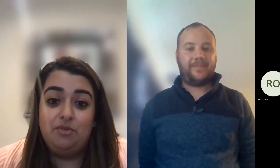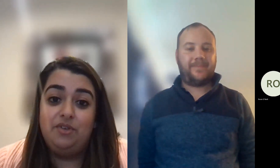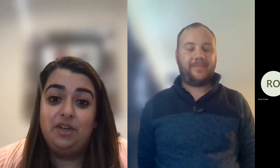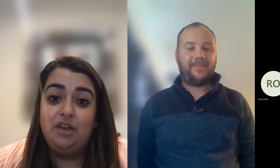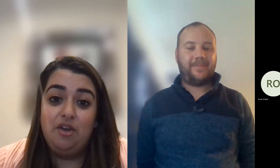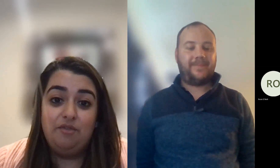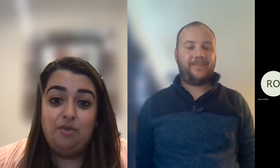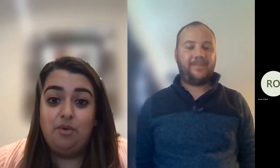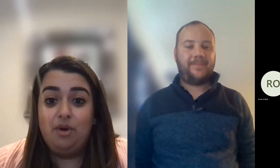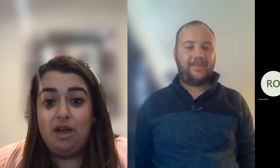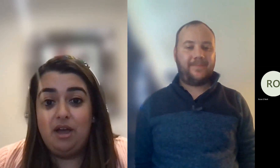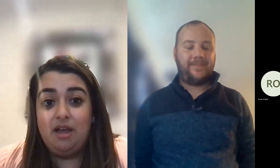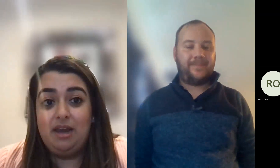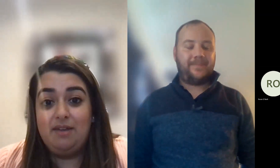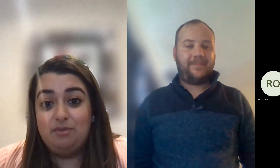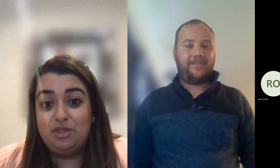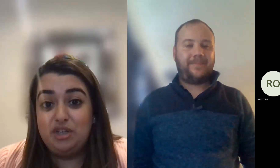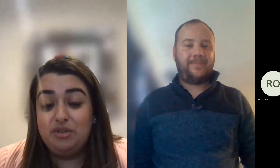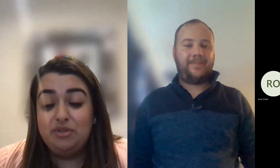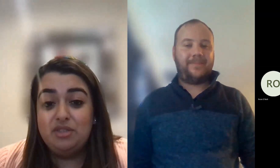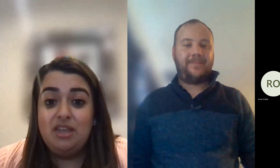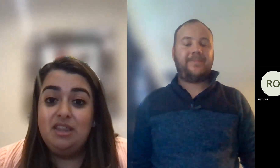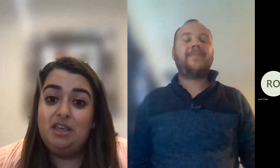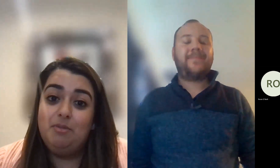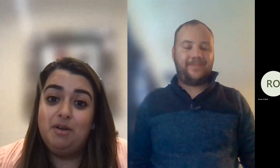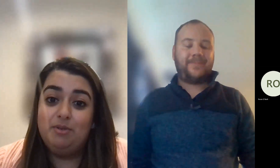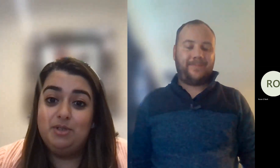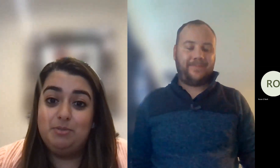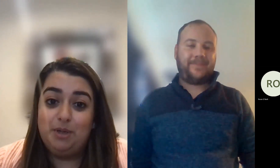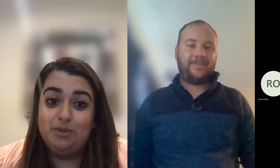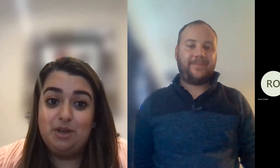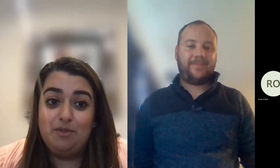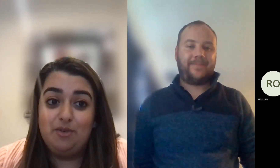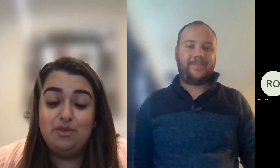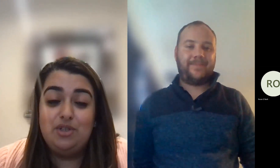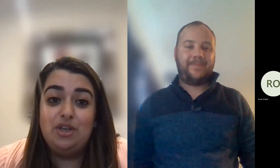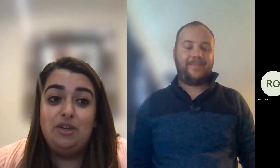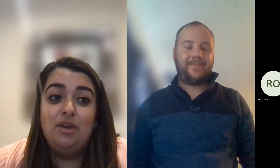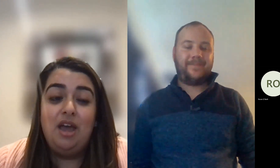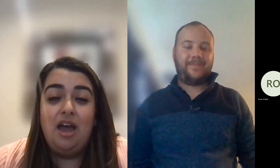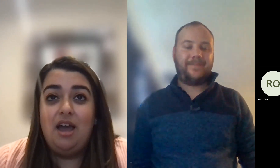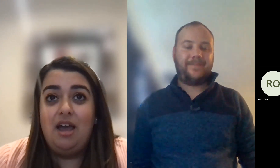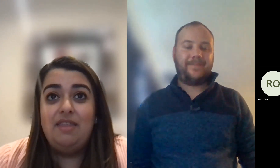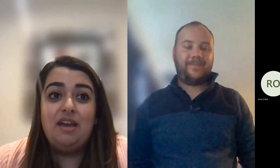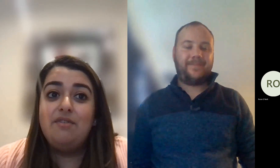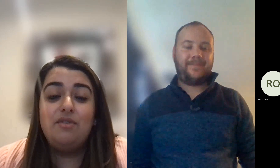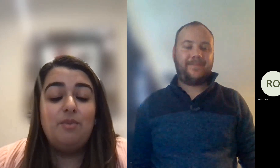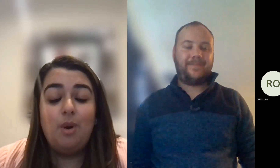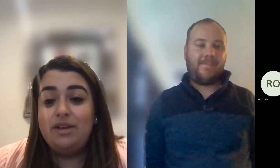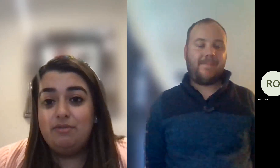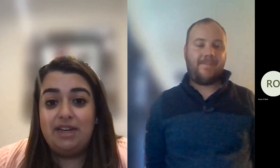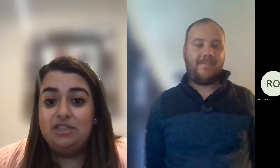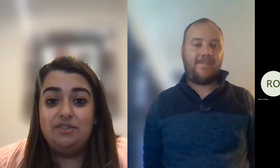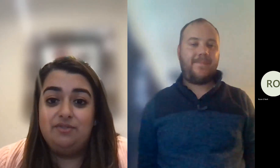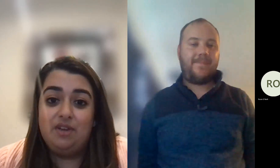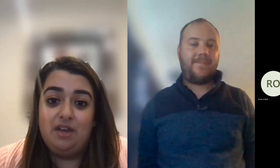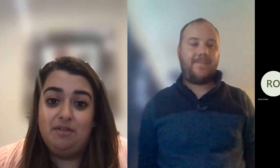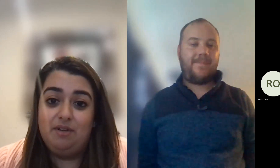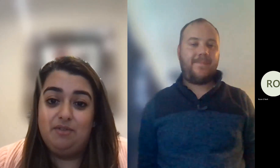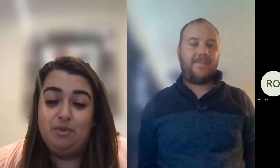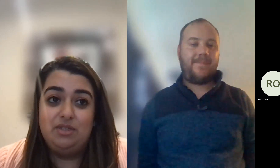especially within Norfolk, for level 2s that you might want to put yourself onto. And they cover a wide